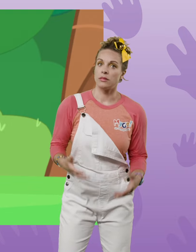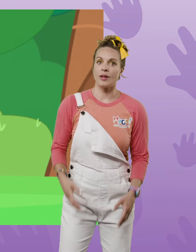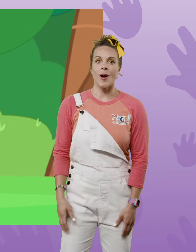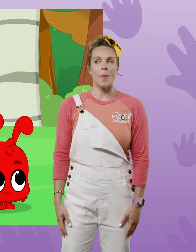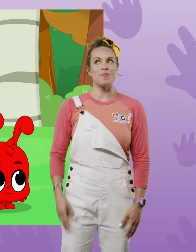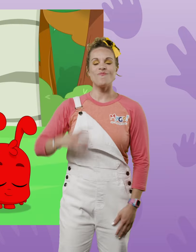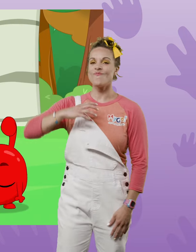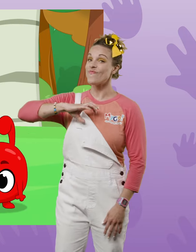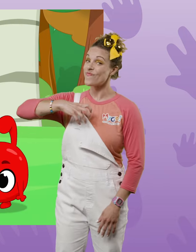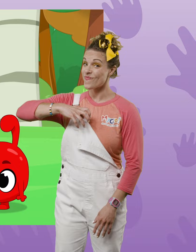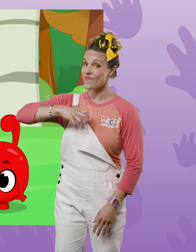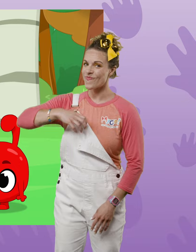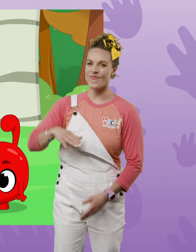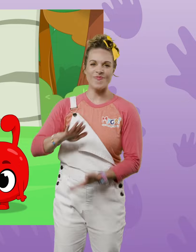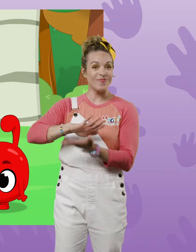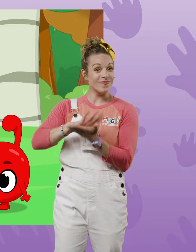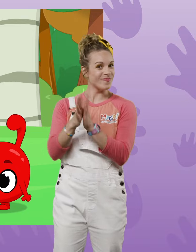heavy.